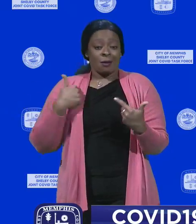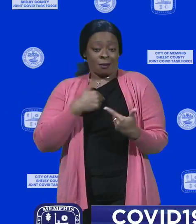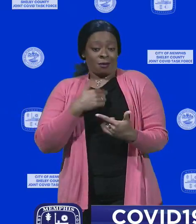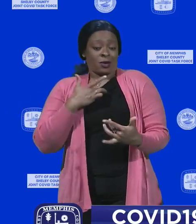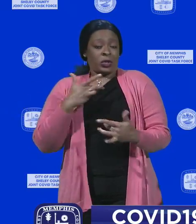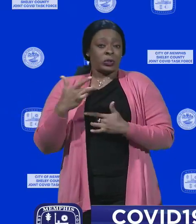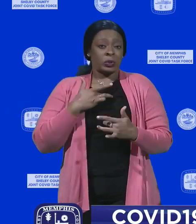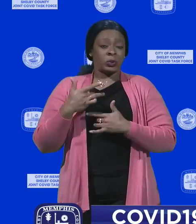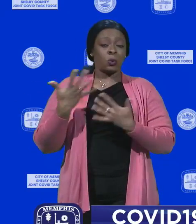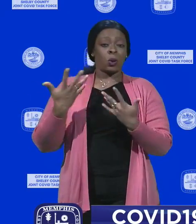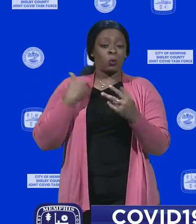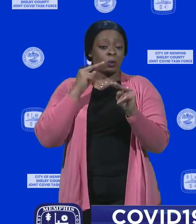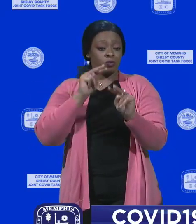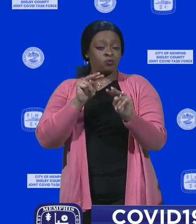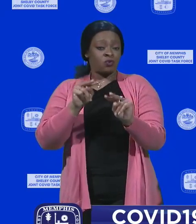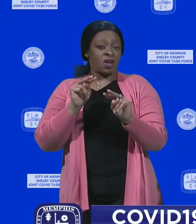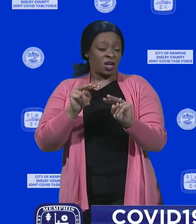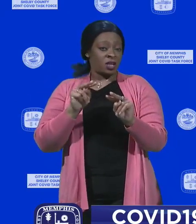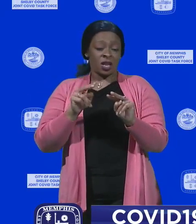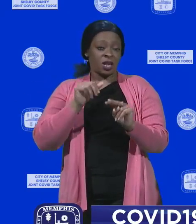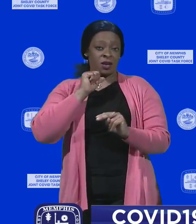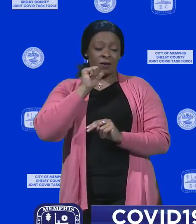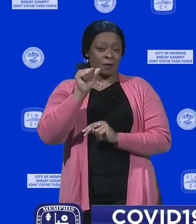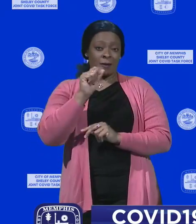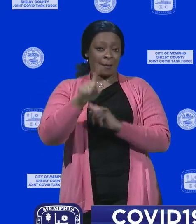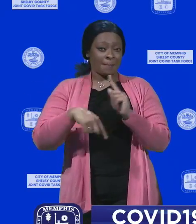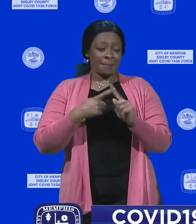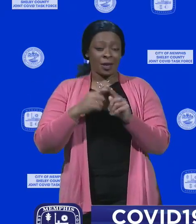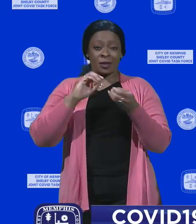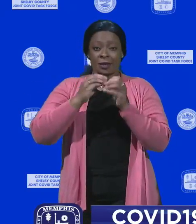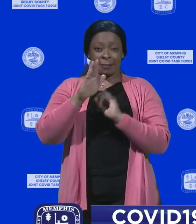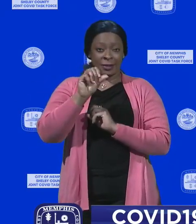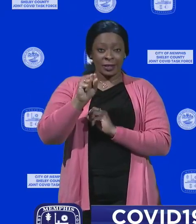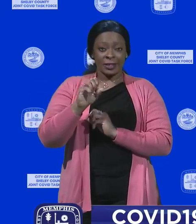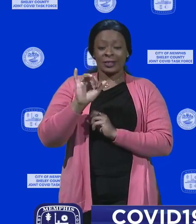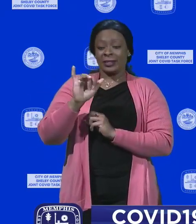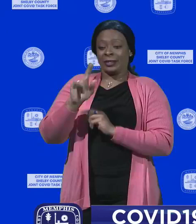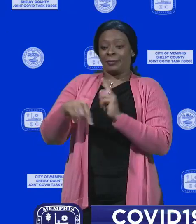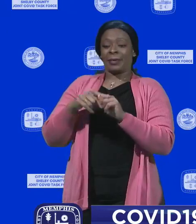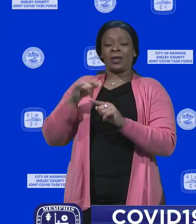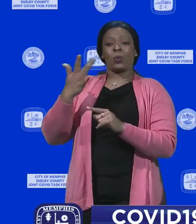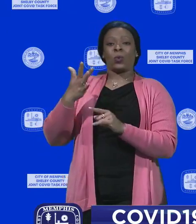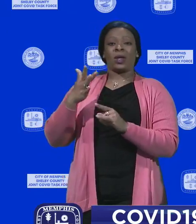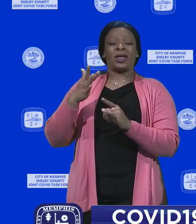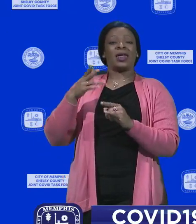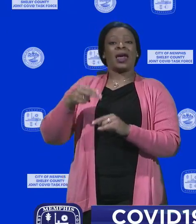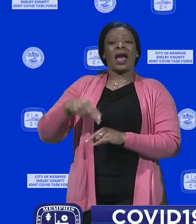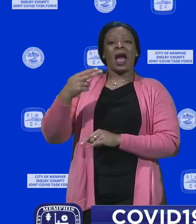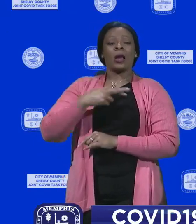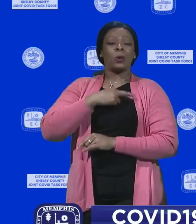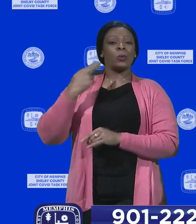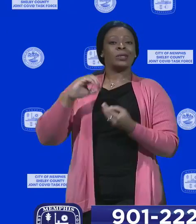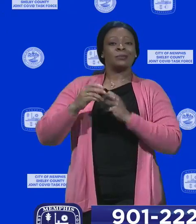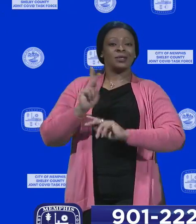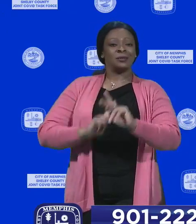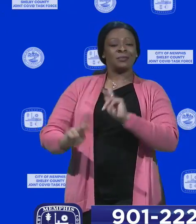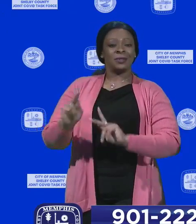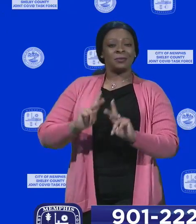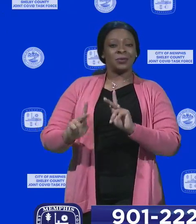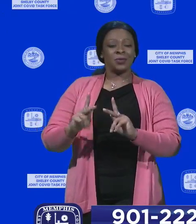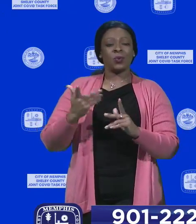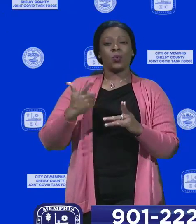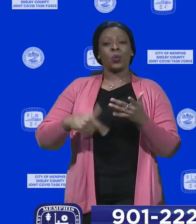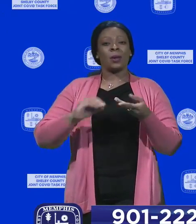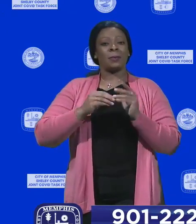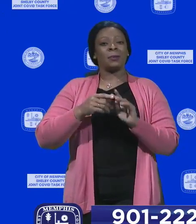about, or what we are watching there, it's not just about the cases, it's also about the susceptible population. What